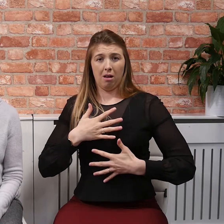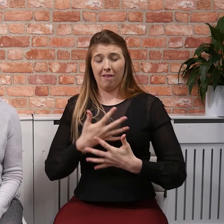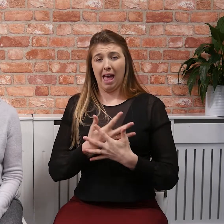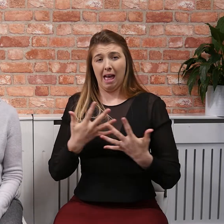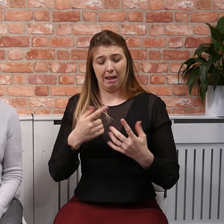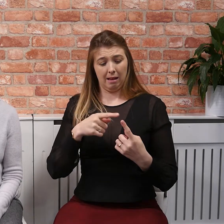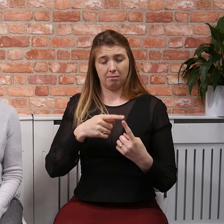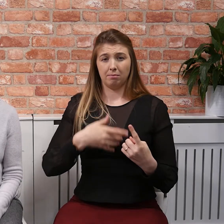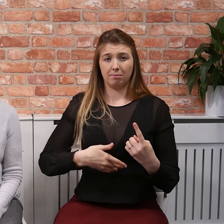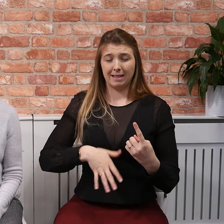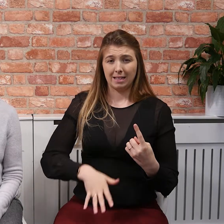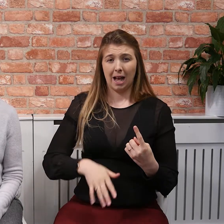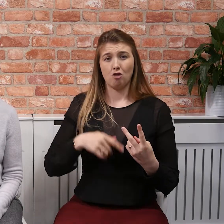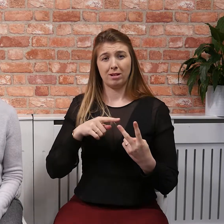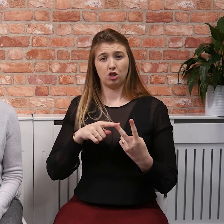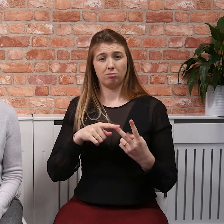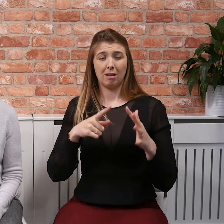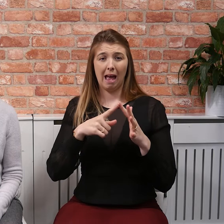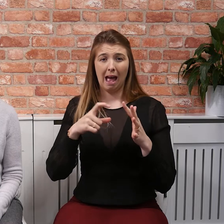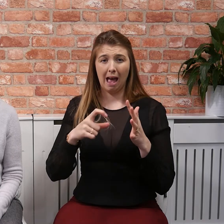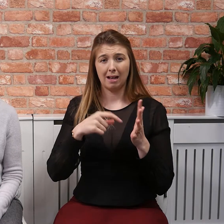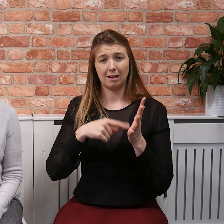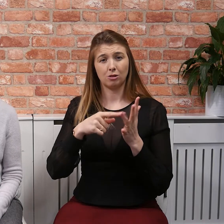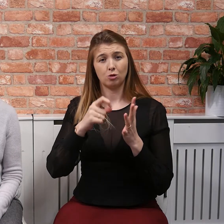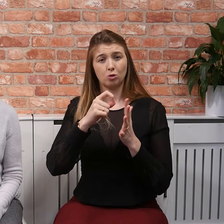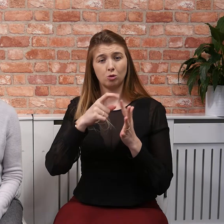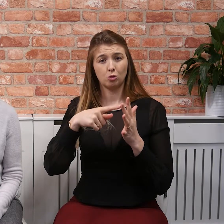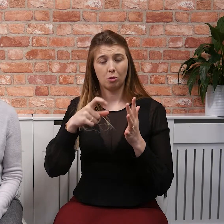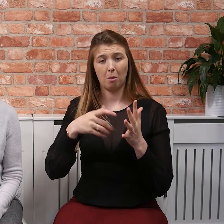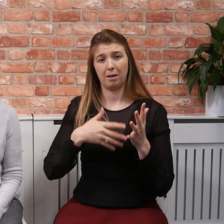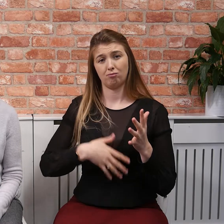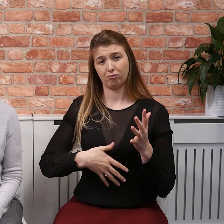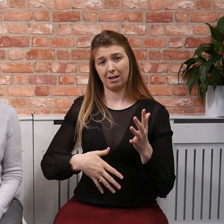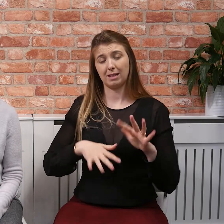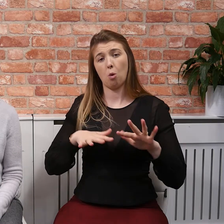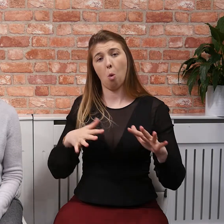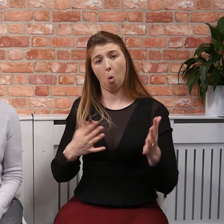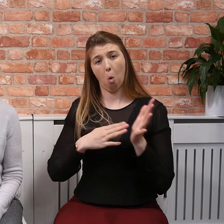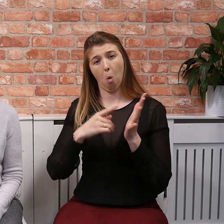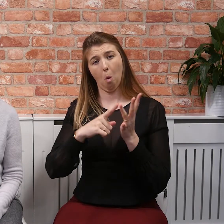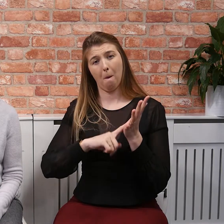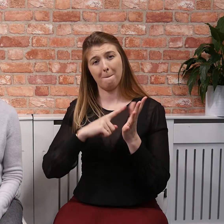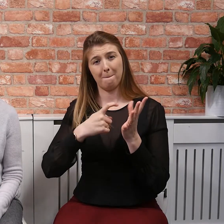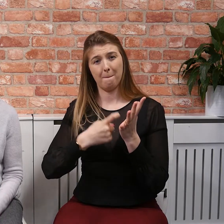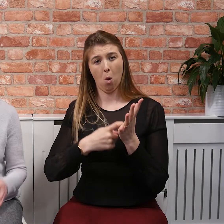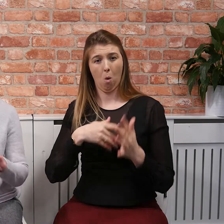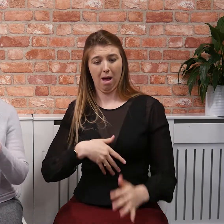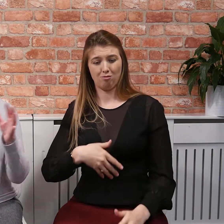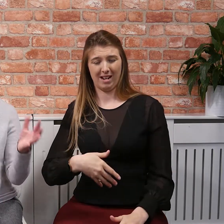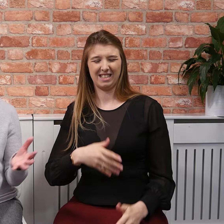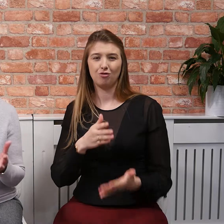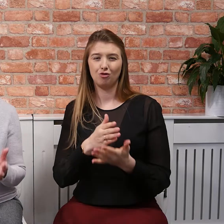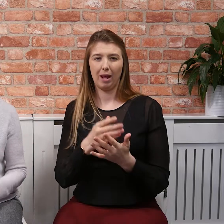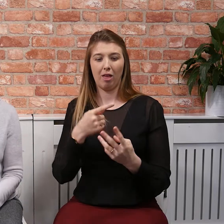ectopic pregnancy or molar pregnancy. And I'm going to start just saying miscarriage to sort